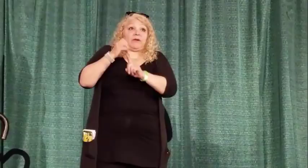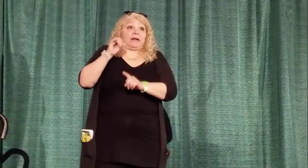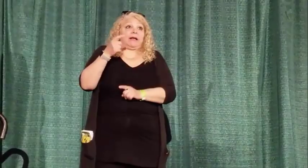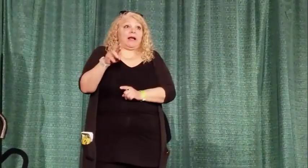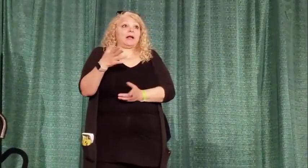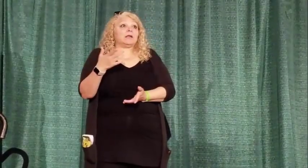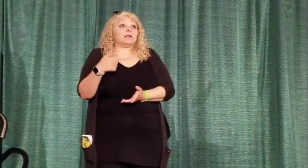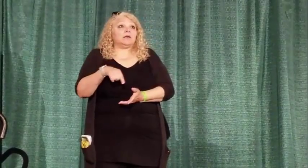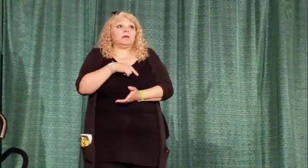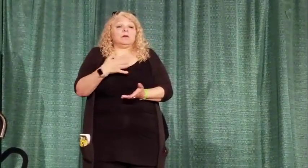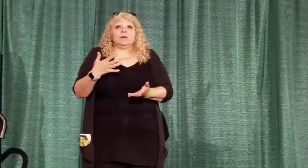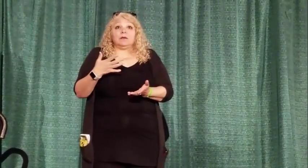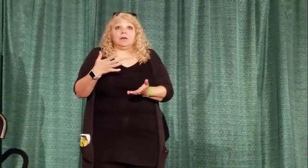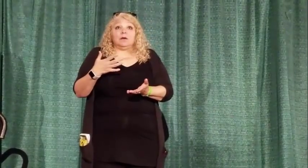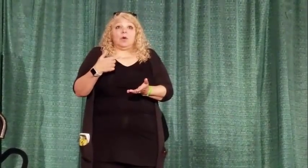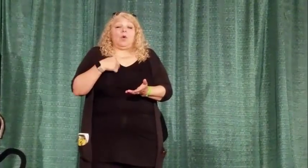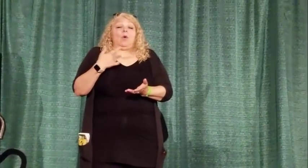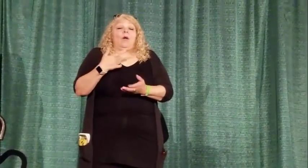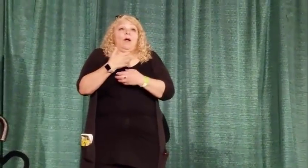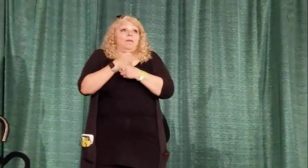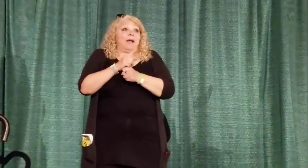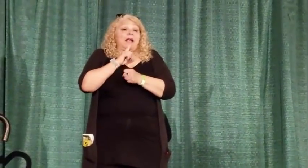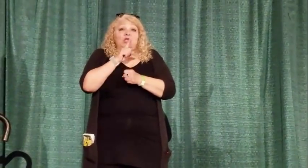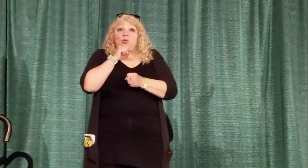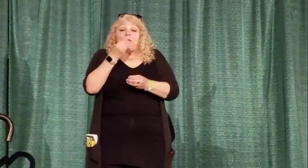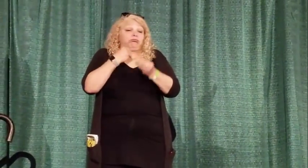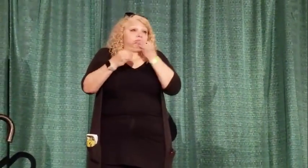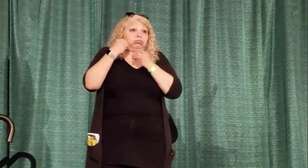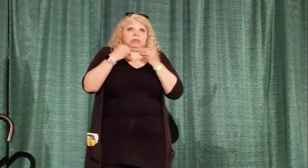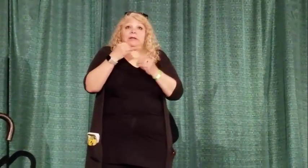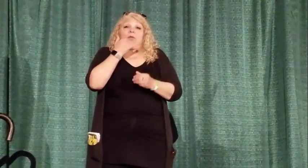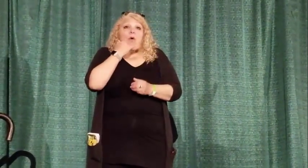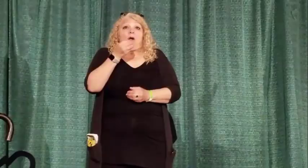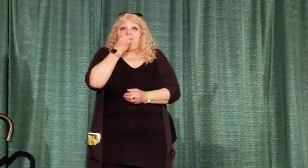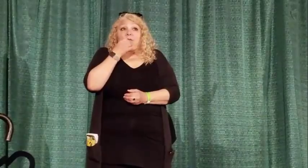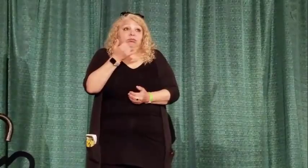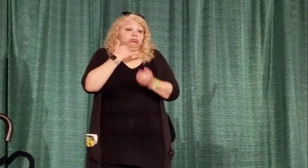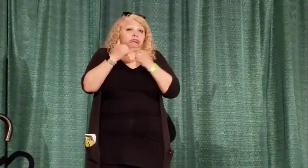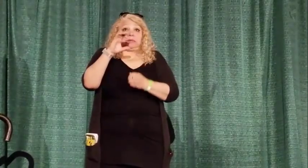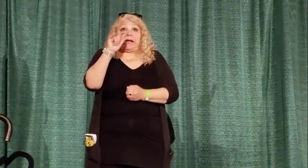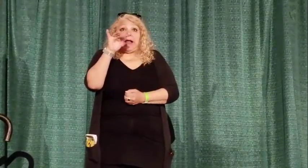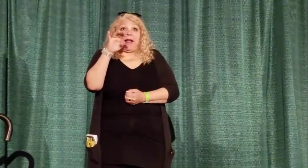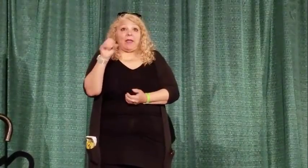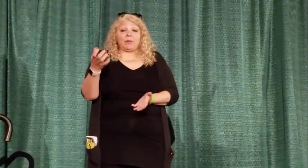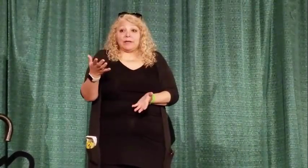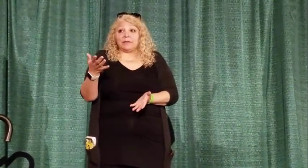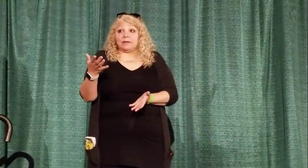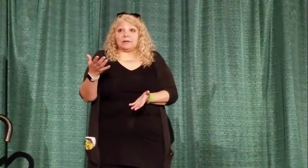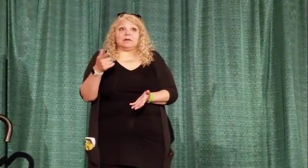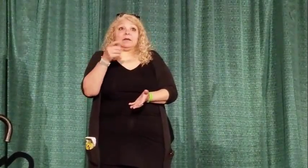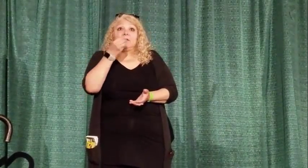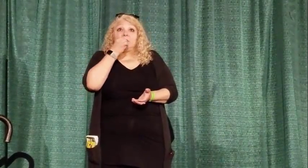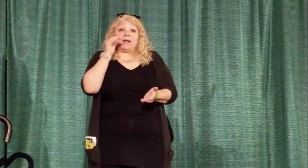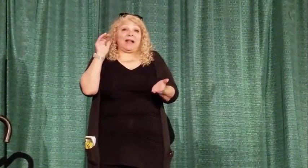down our desire to overeat calories by eating the right foods. You can't willy-nilly eat less calories. It's